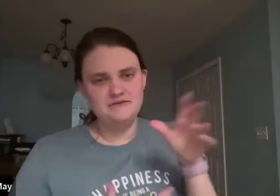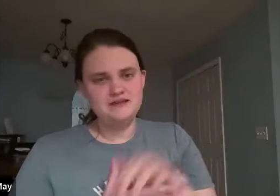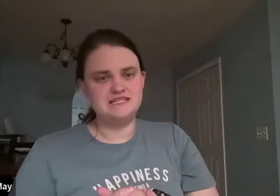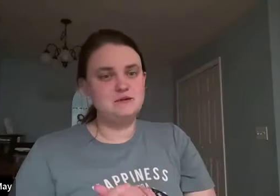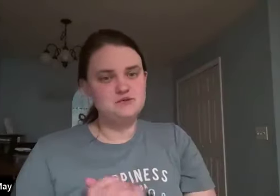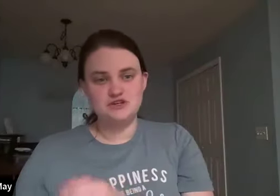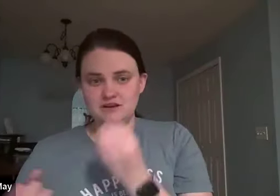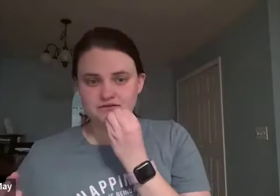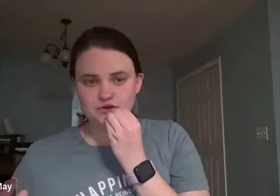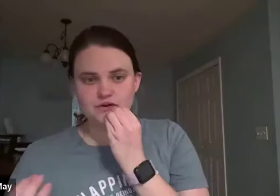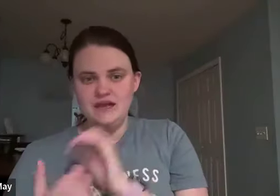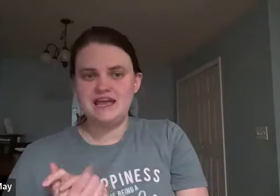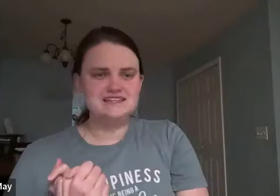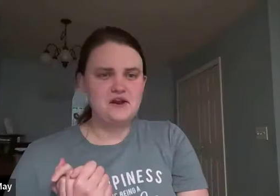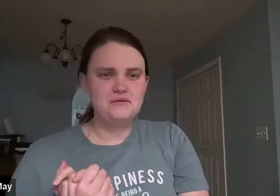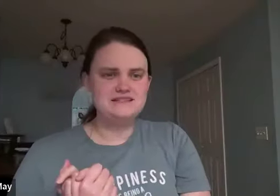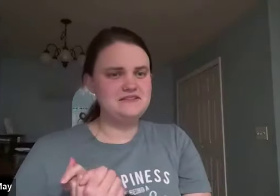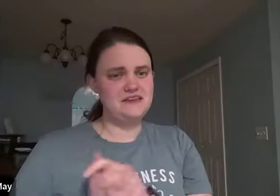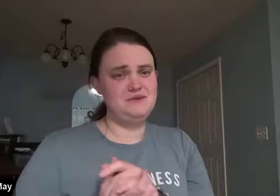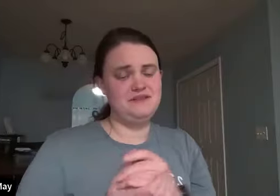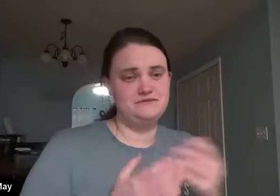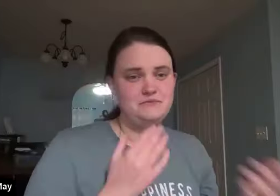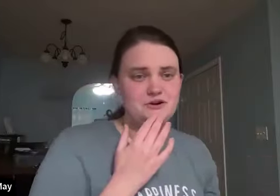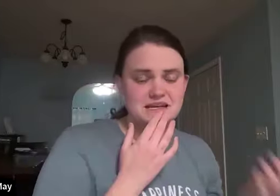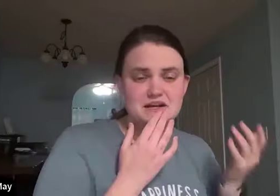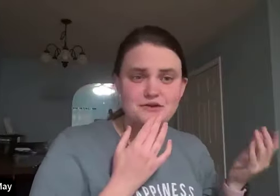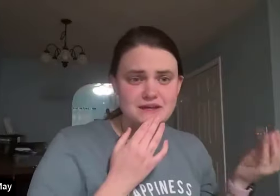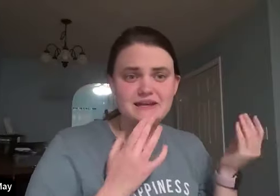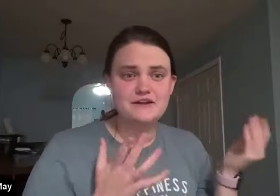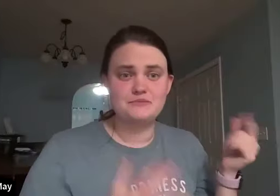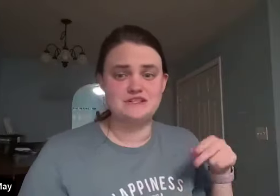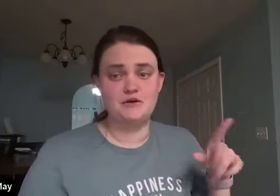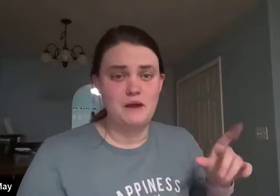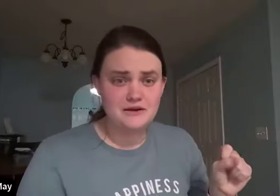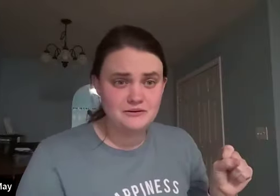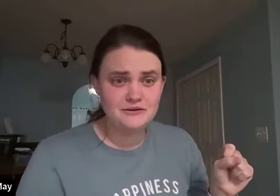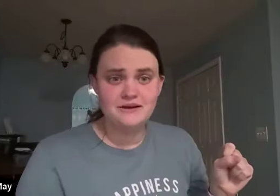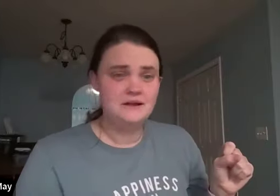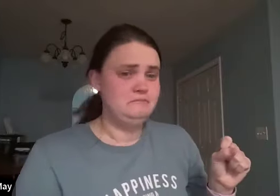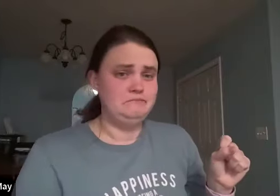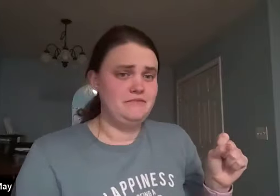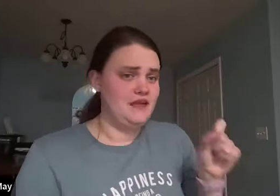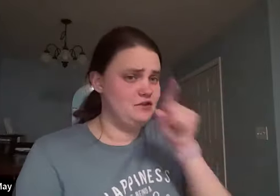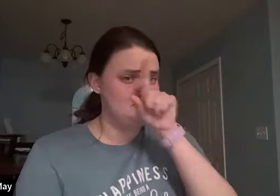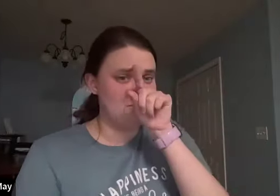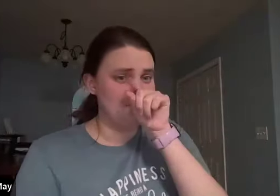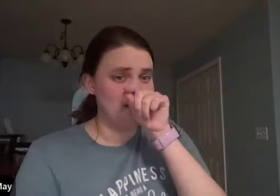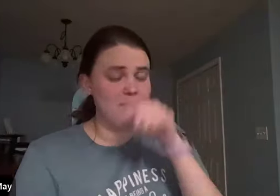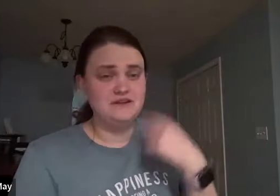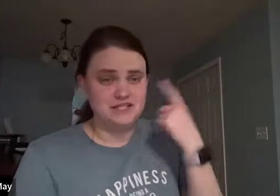this, especially when you're talking food, it's not always like thinking about like different birds. And I know you can eat other birds like quail. If you do bird, I'm going to think